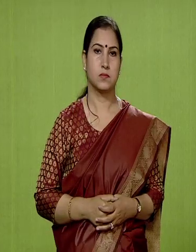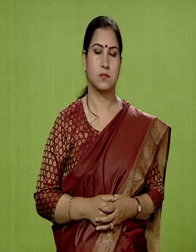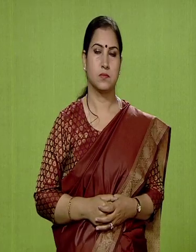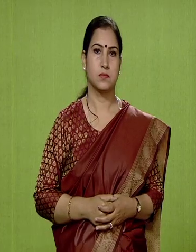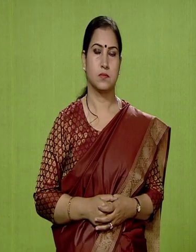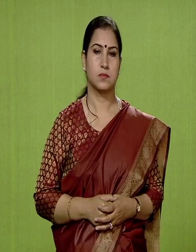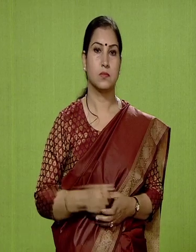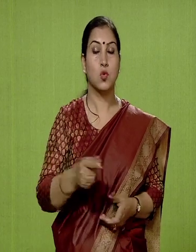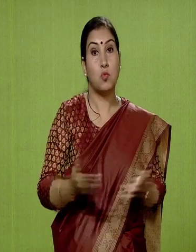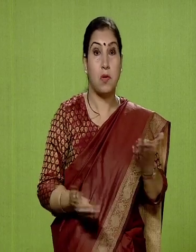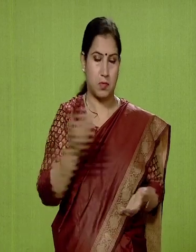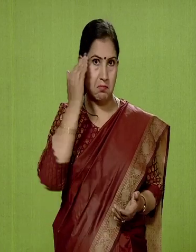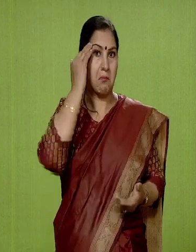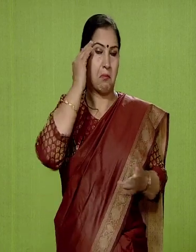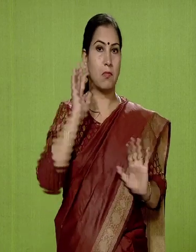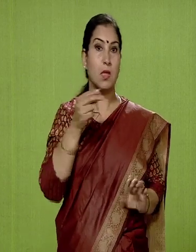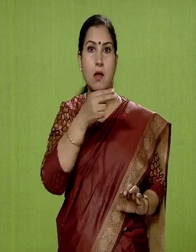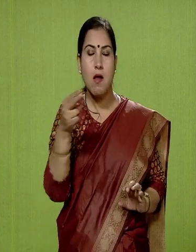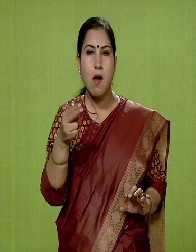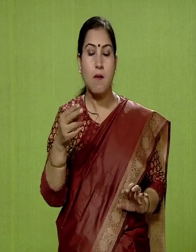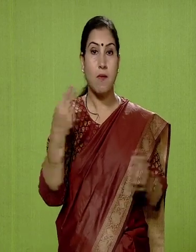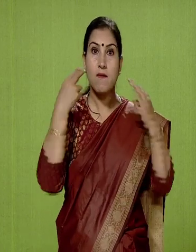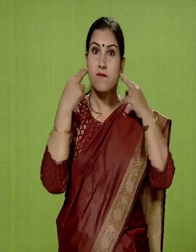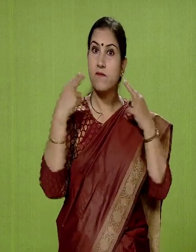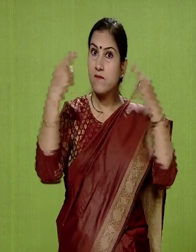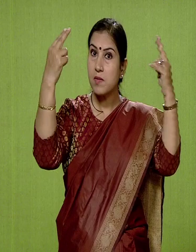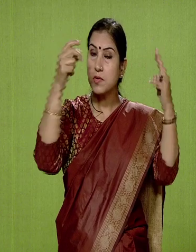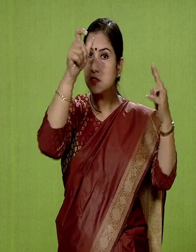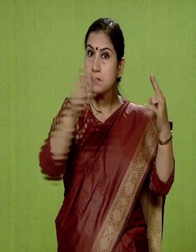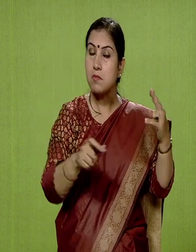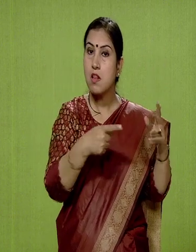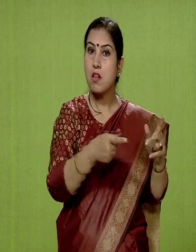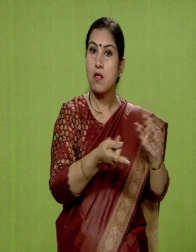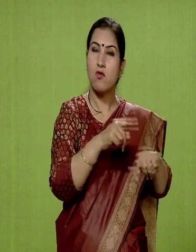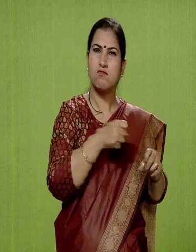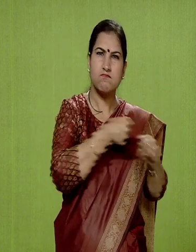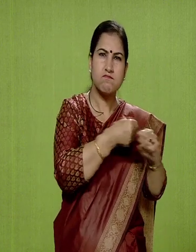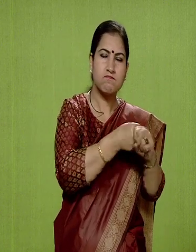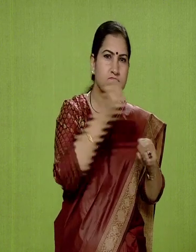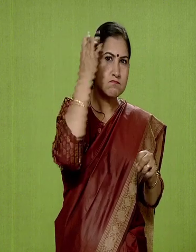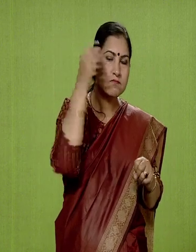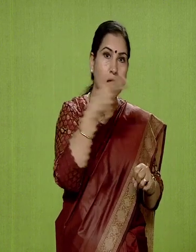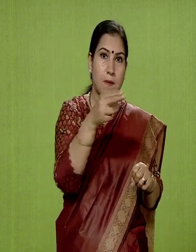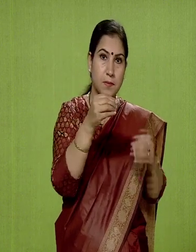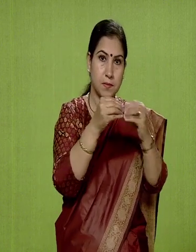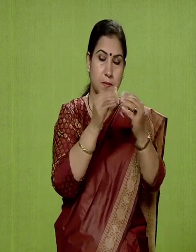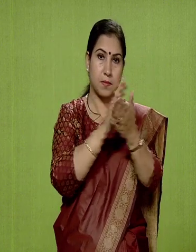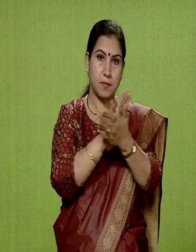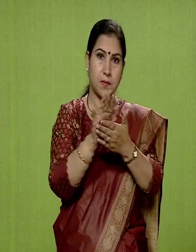You must be aware about the name of a famous revolutionary, Bhagat Singh.